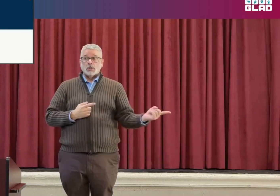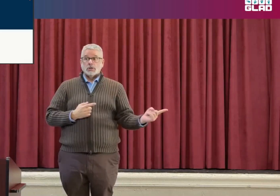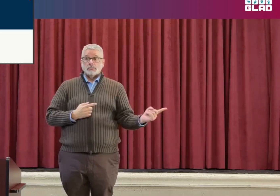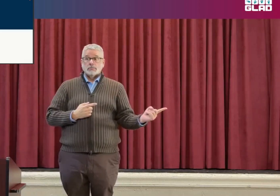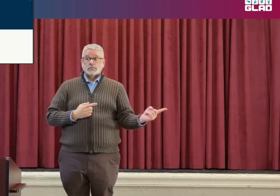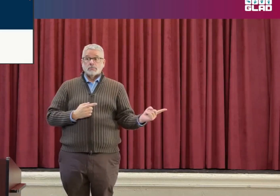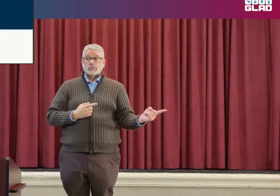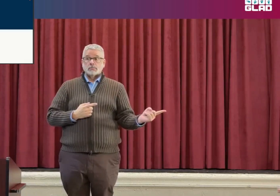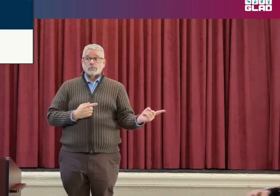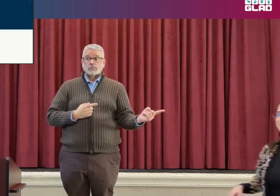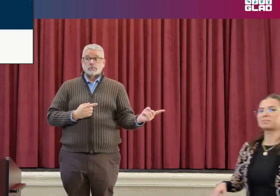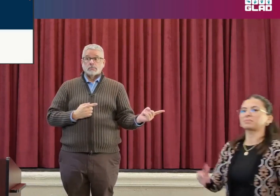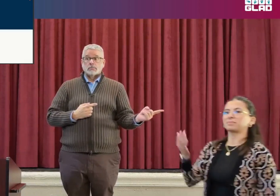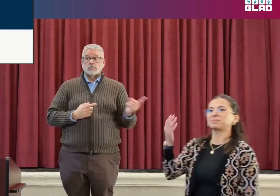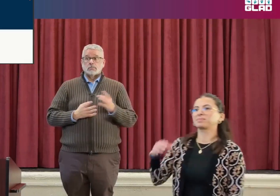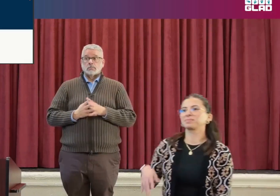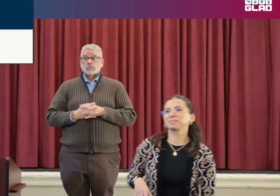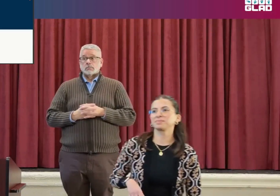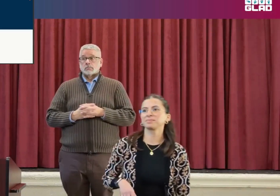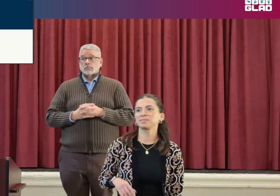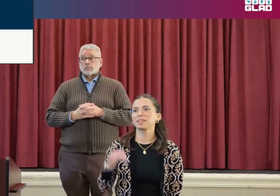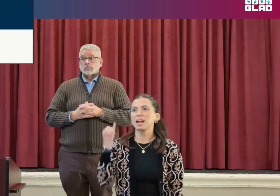One more question.